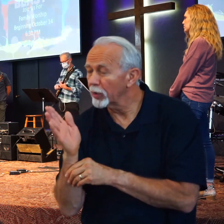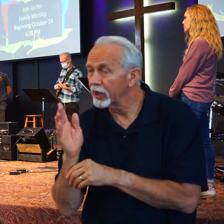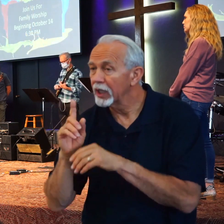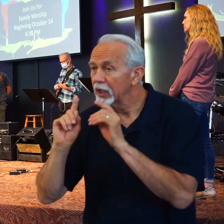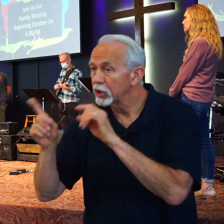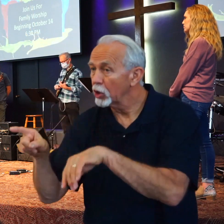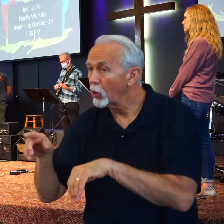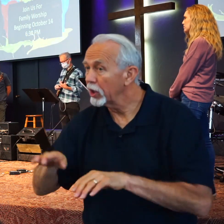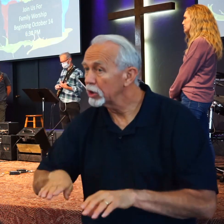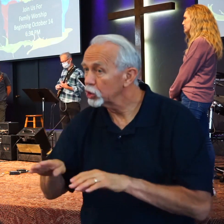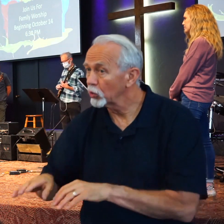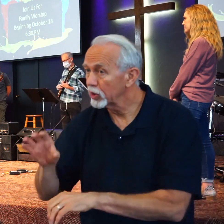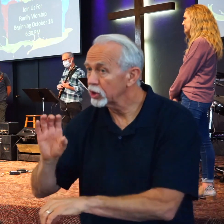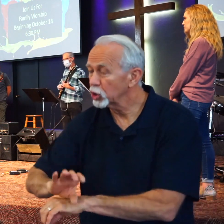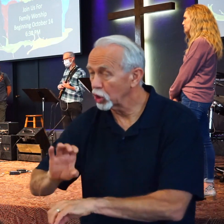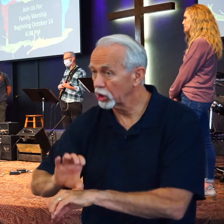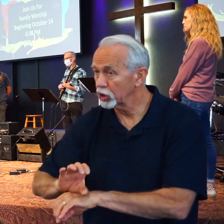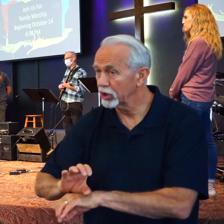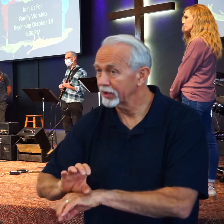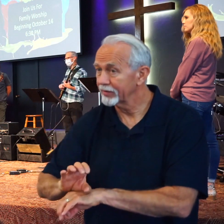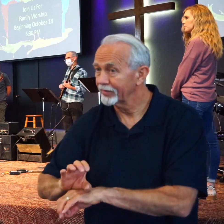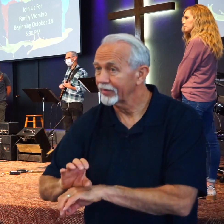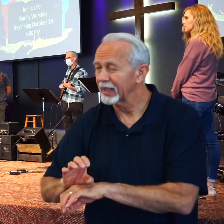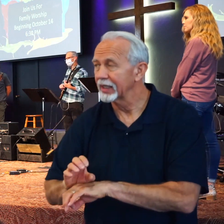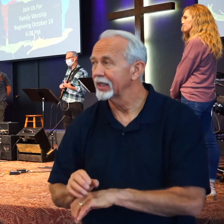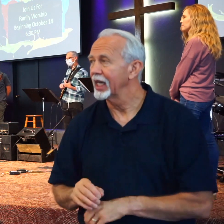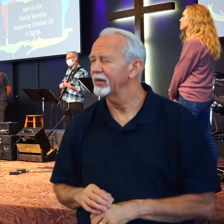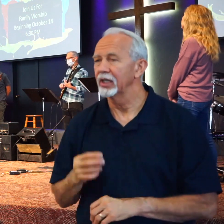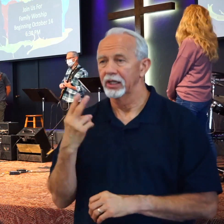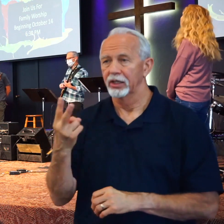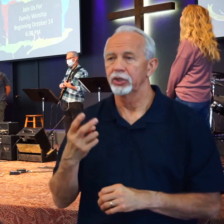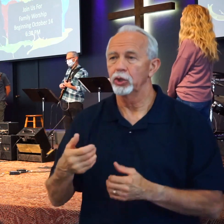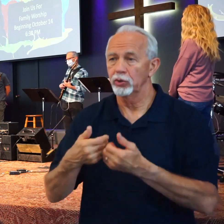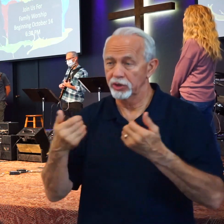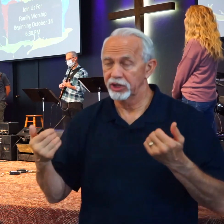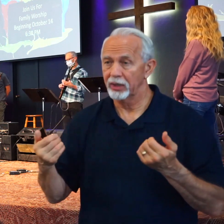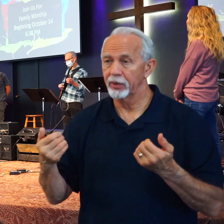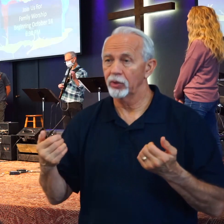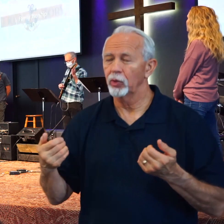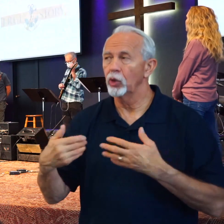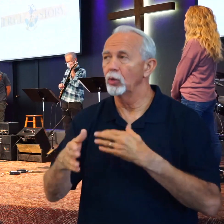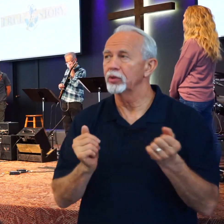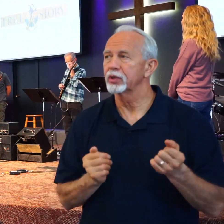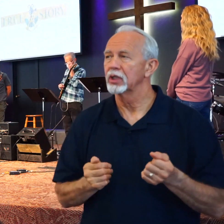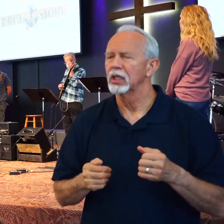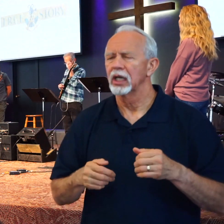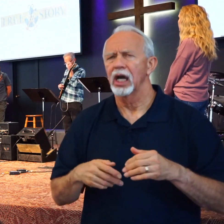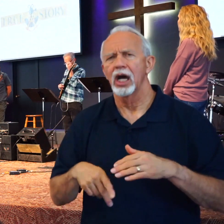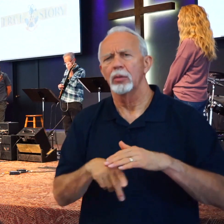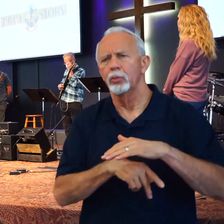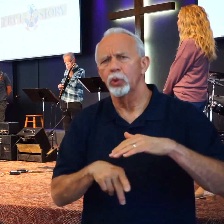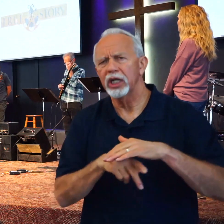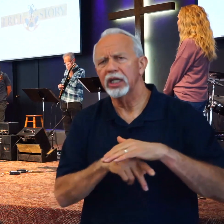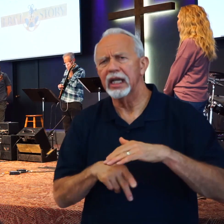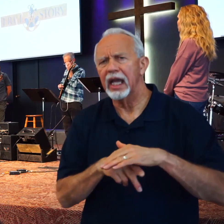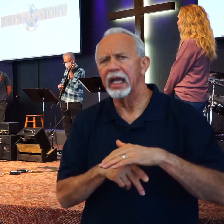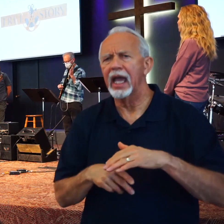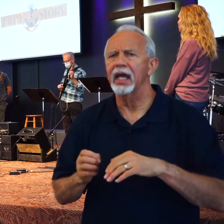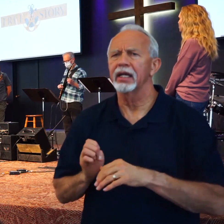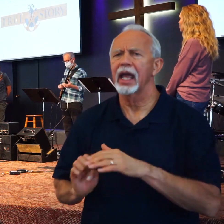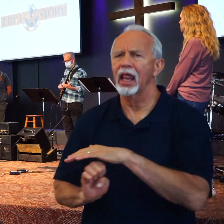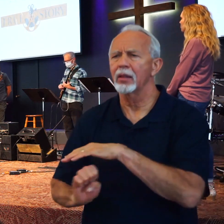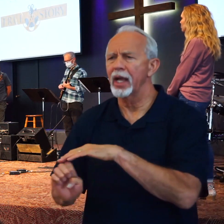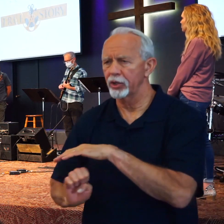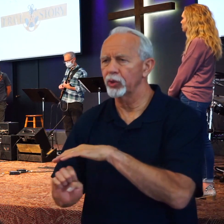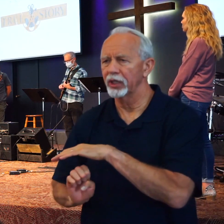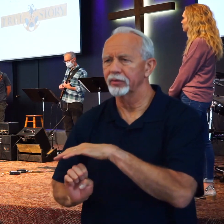those kids, and they'll go downstairs. They're going to be in two separate rooms, elementary and pre-K, and they're going to be distanced